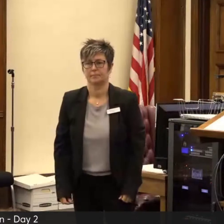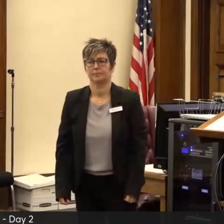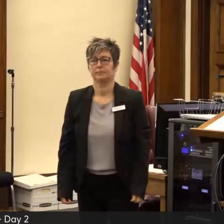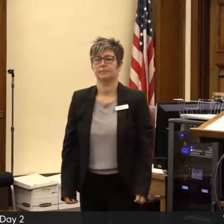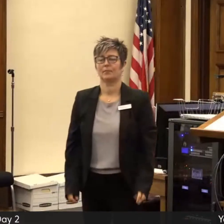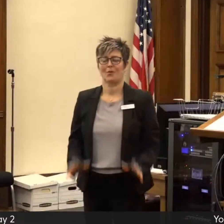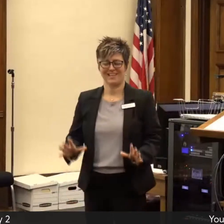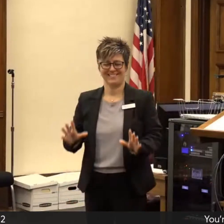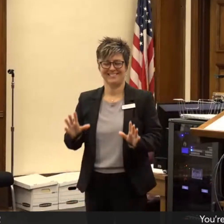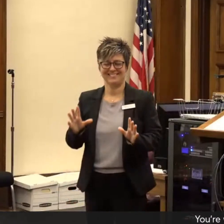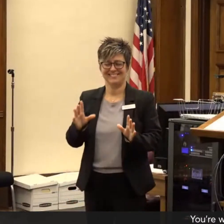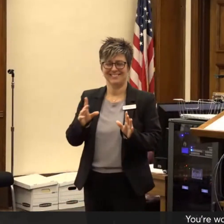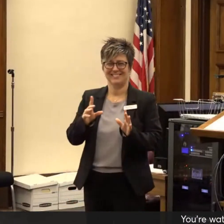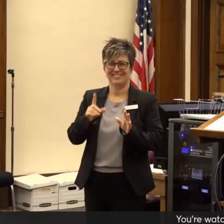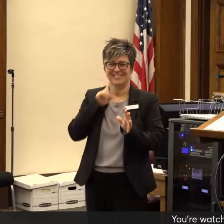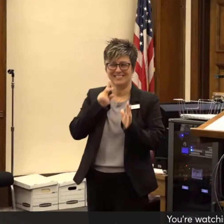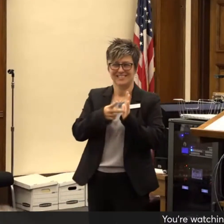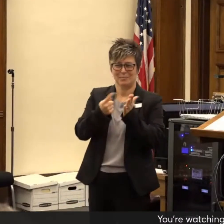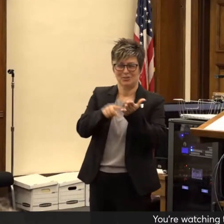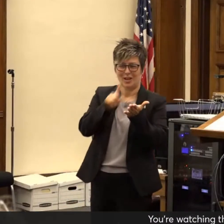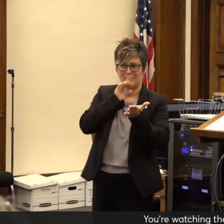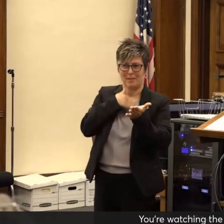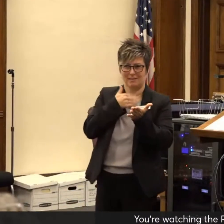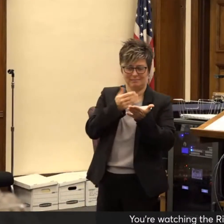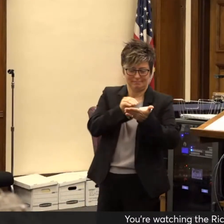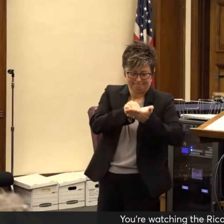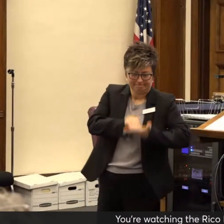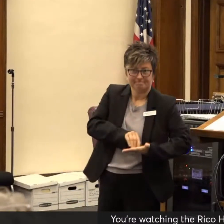Sorry, I'm just checking my notes really quick.